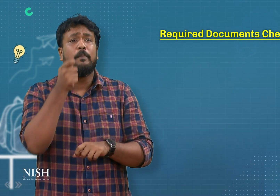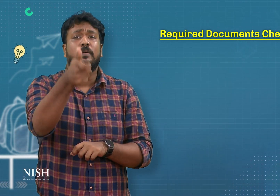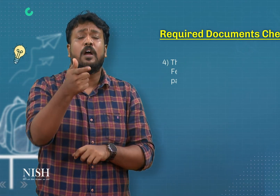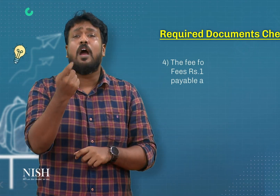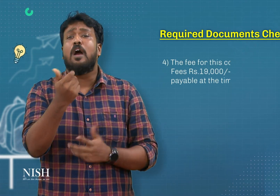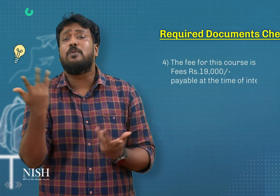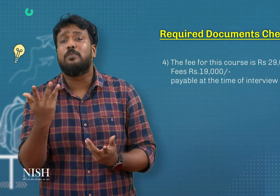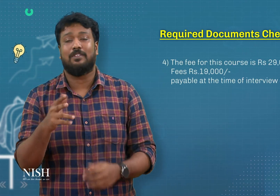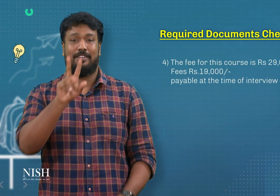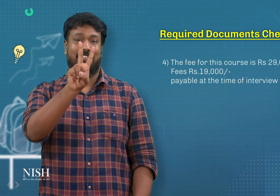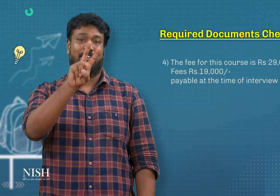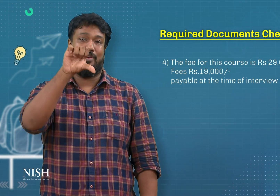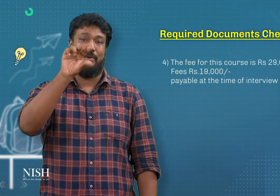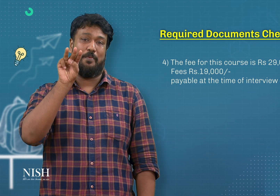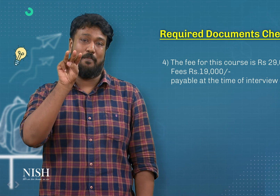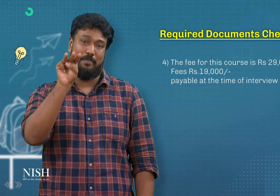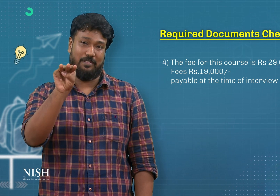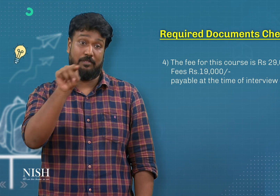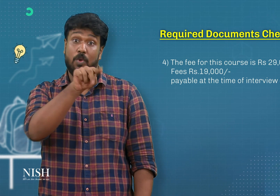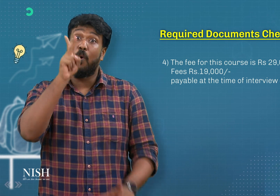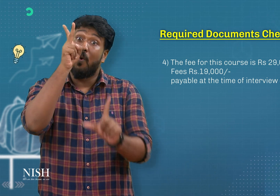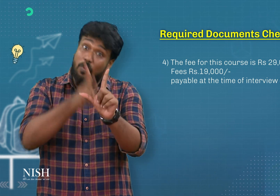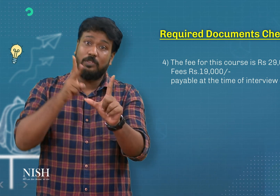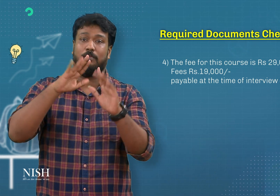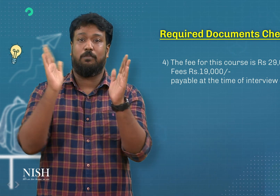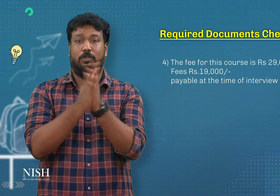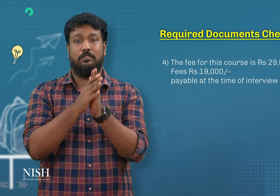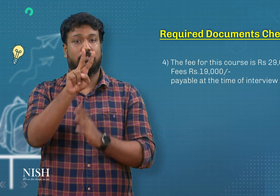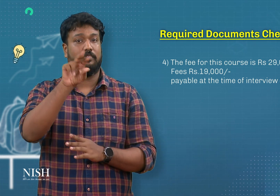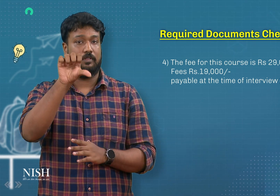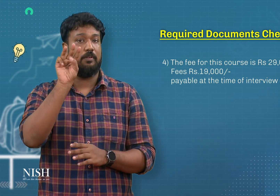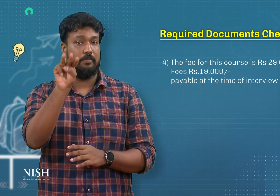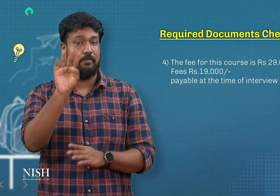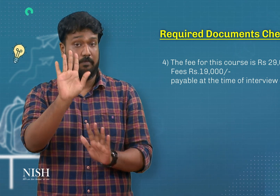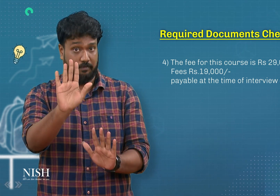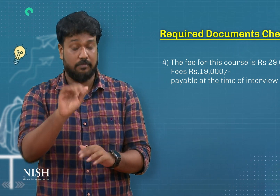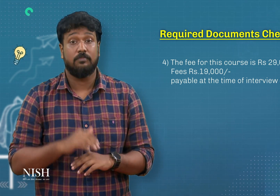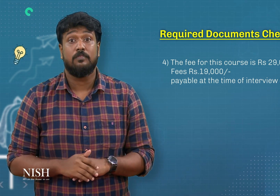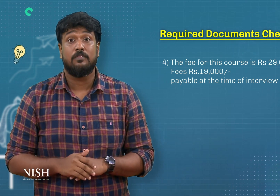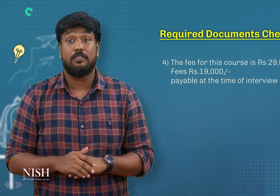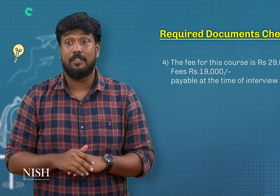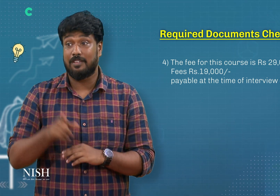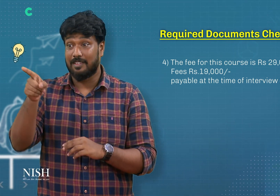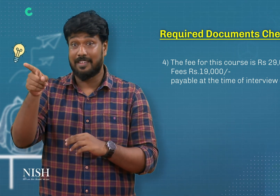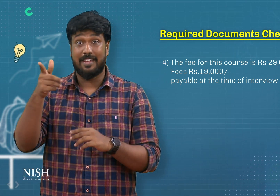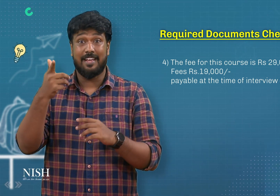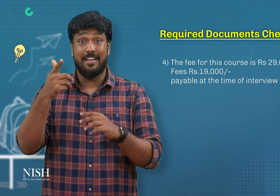The fees for the course is Rs 29,000. First year fees Rs 90,000 should be paid at the time